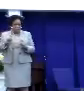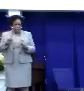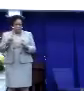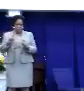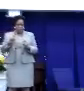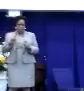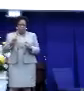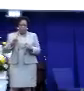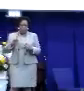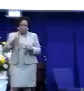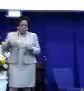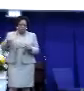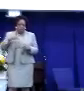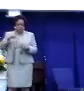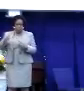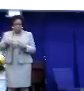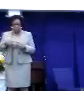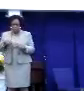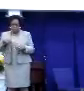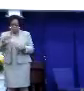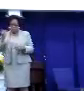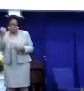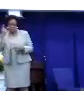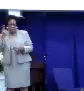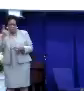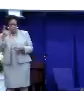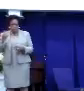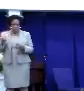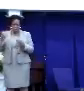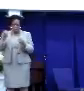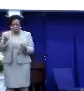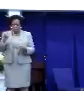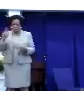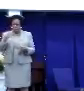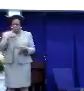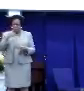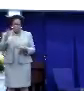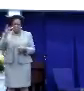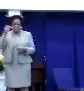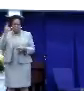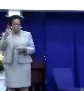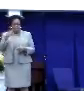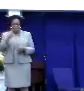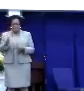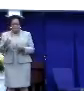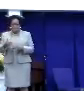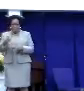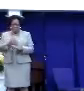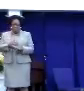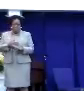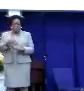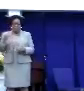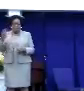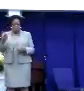you. And when you start looking at these powers, one of them you may not get nothing out of. Next one, you might just get what you put in. And the next